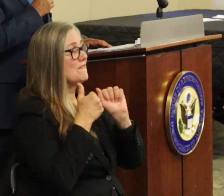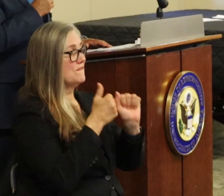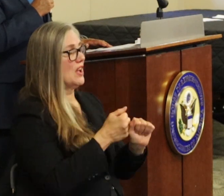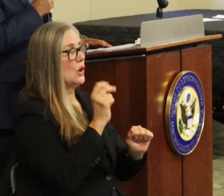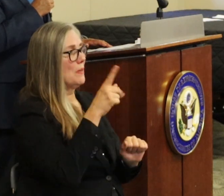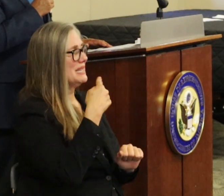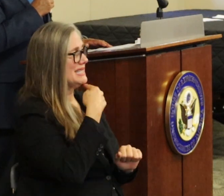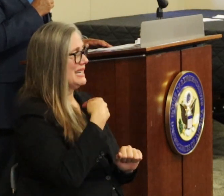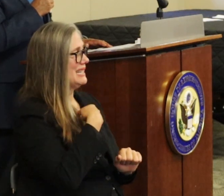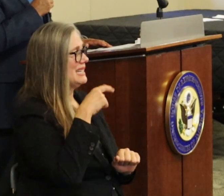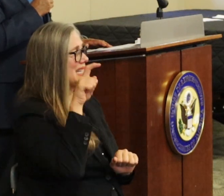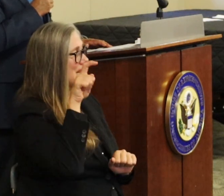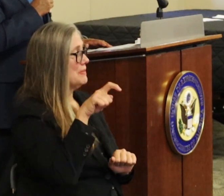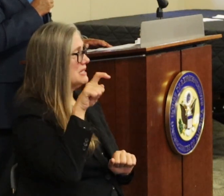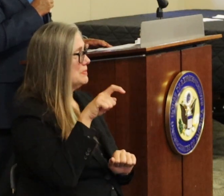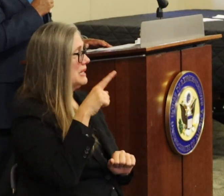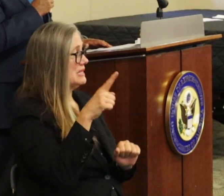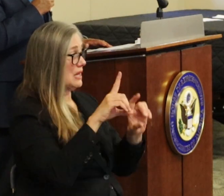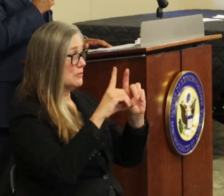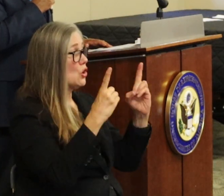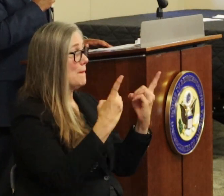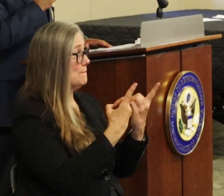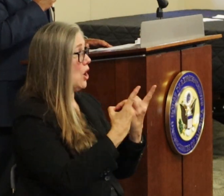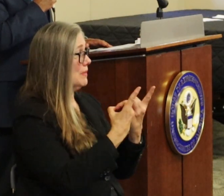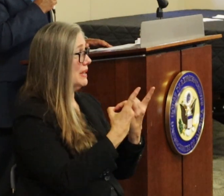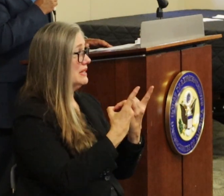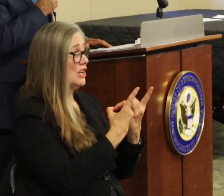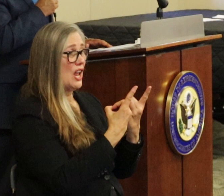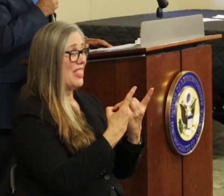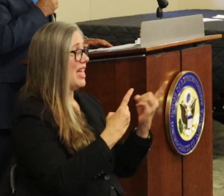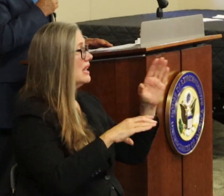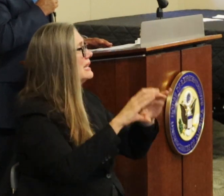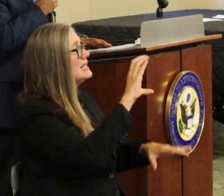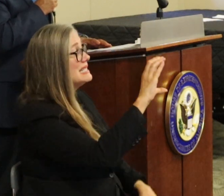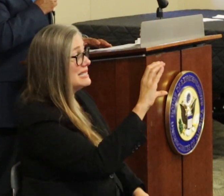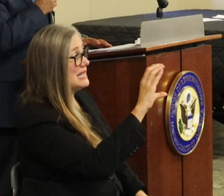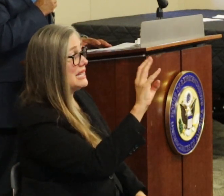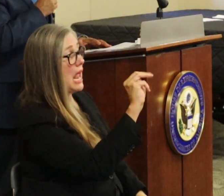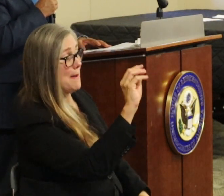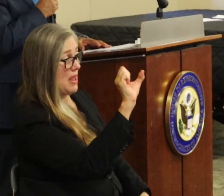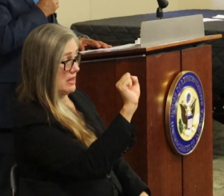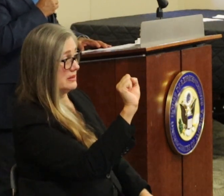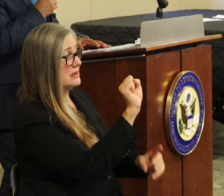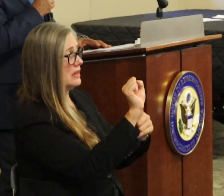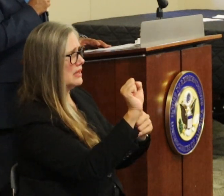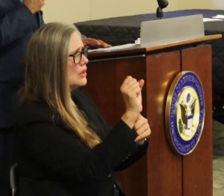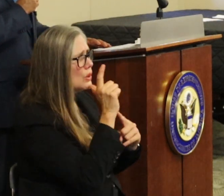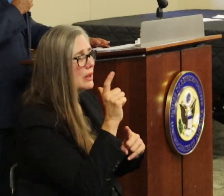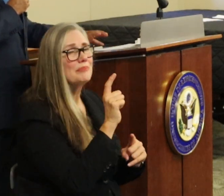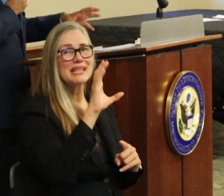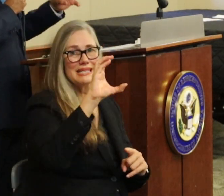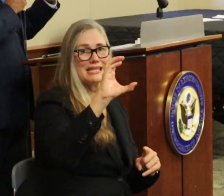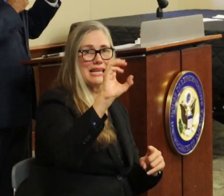on telling me there must be some department that looks at there is CMS. What's that? There is CMS, who